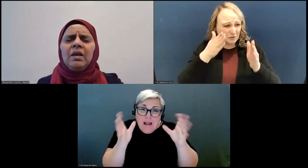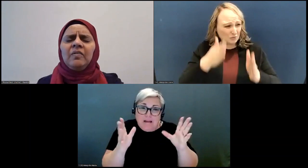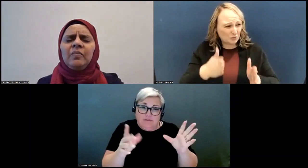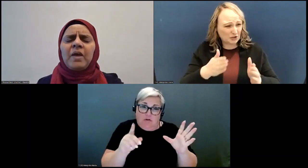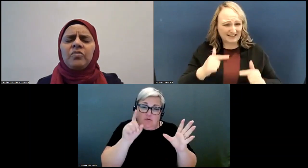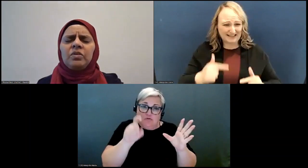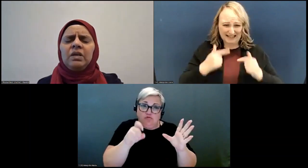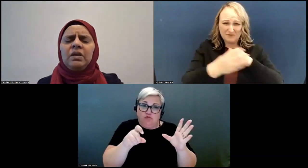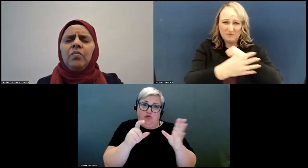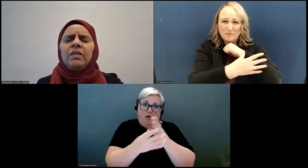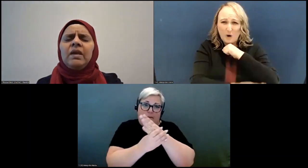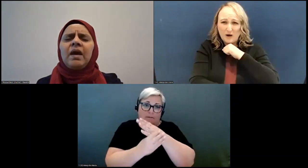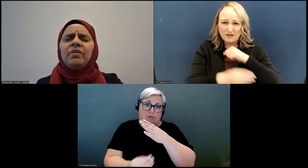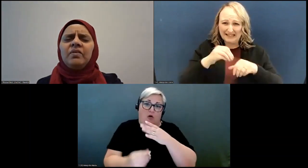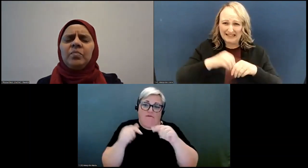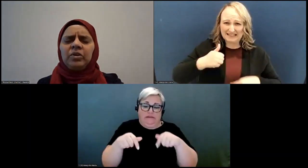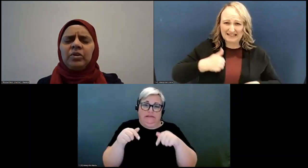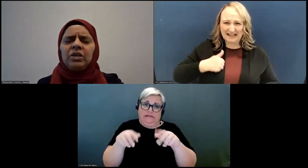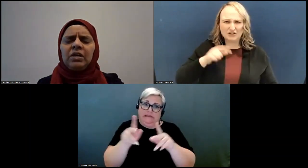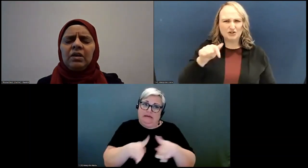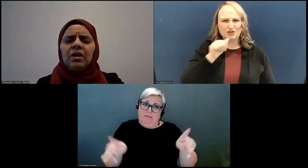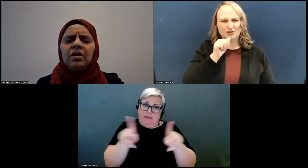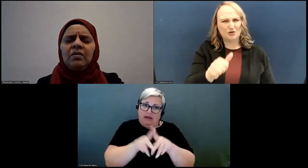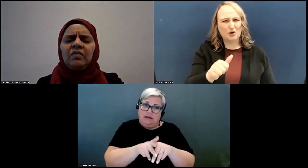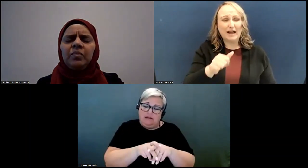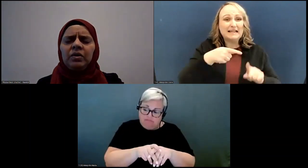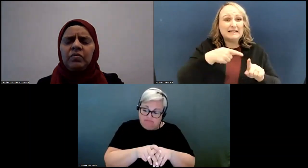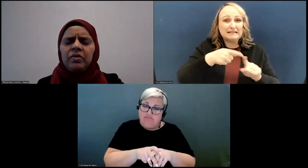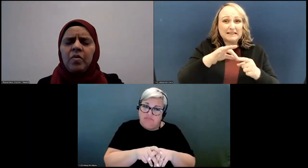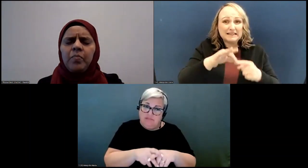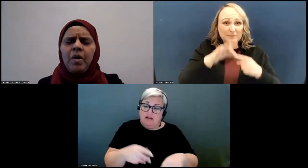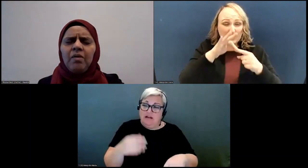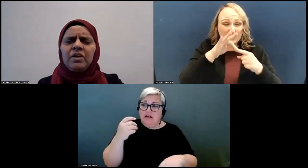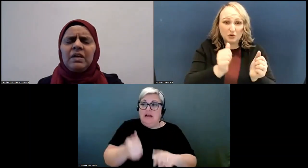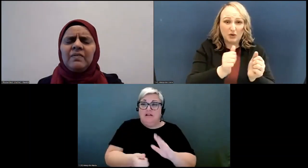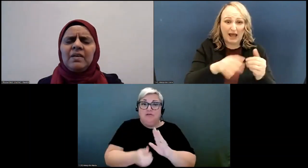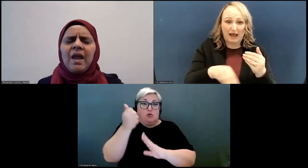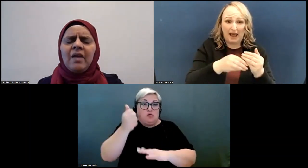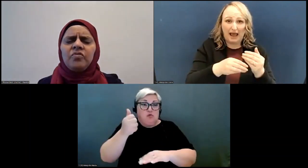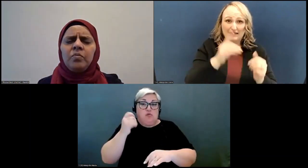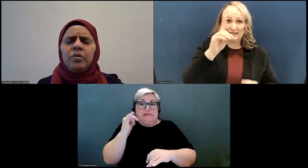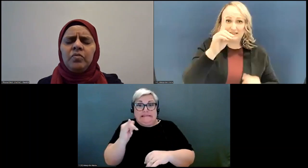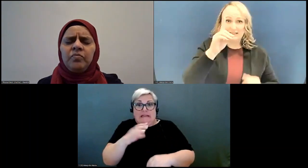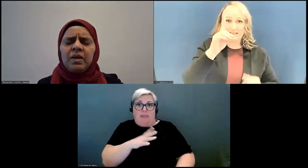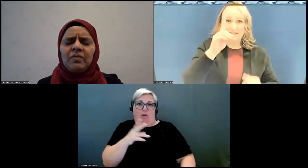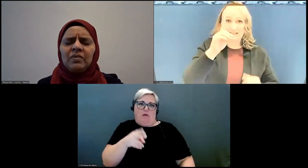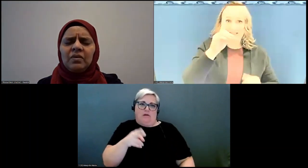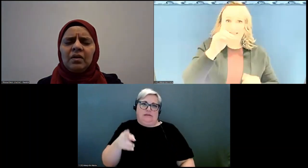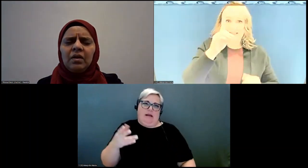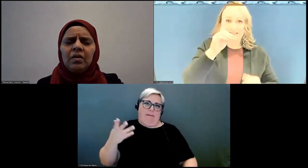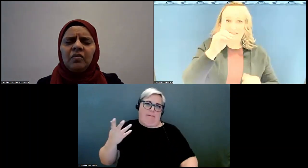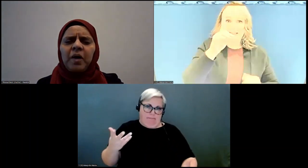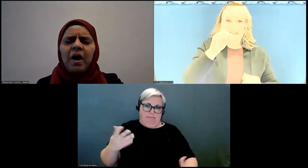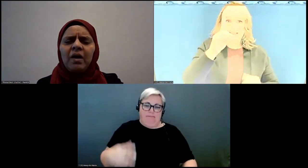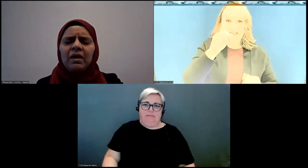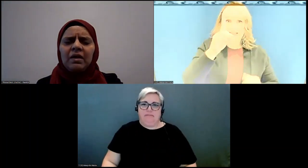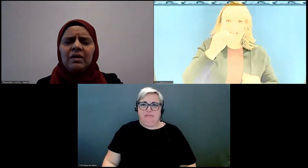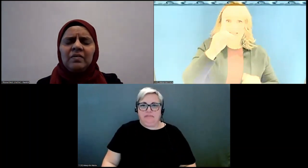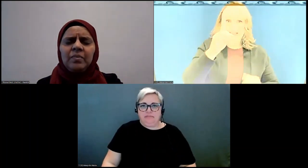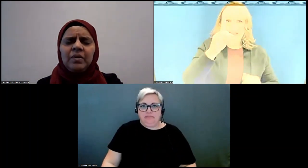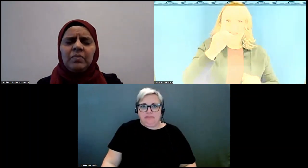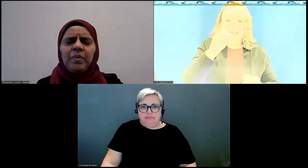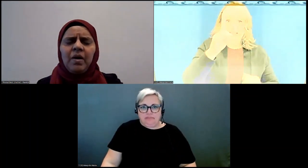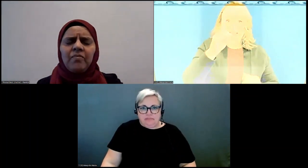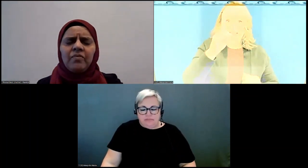country, especially when they have a disability. Disability Without Poverty is a national movement